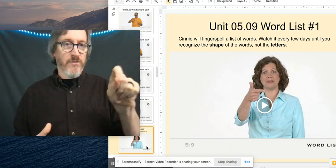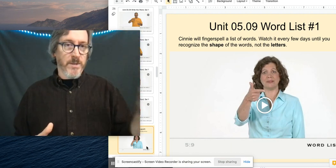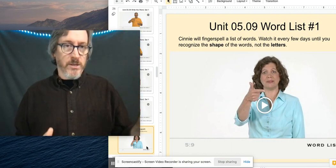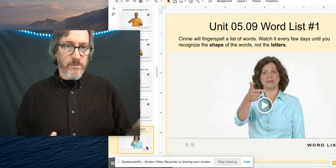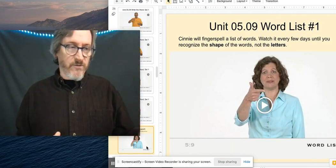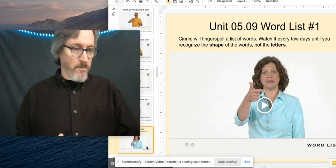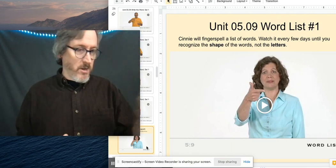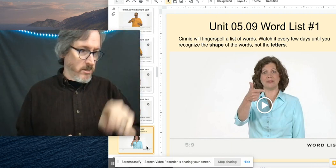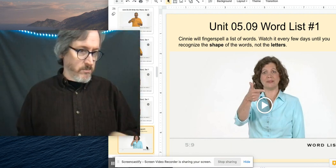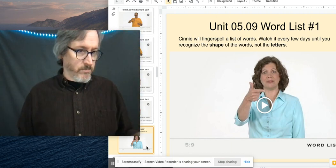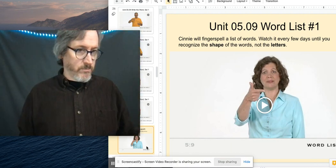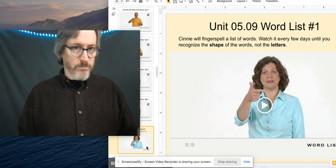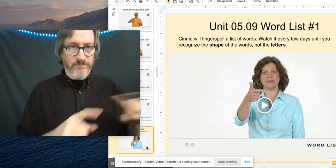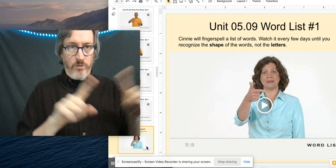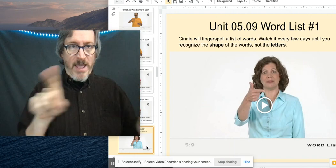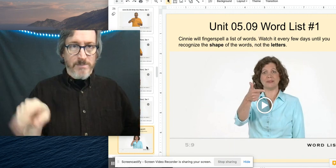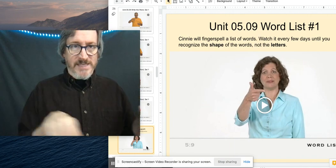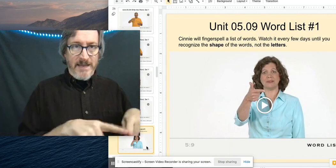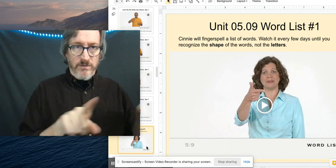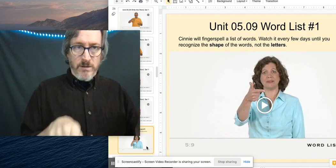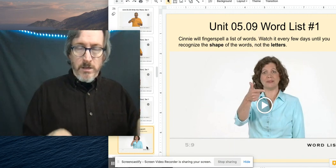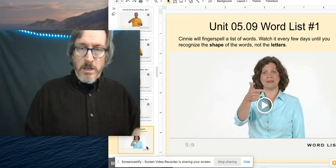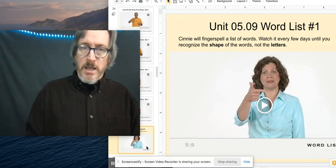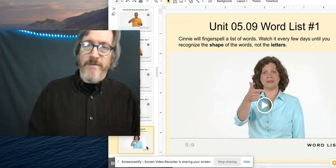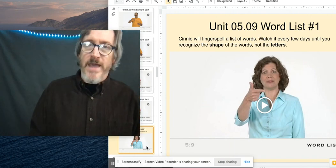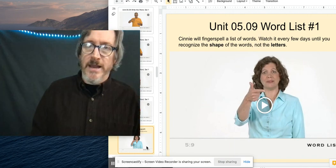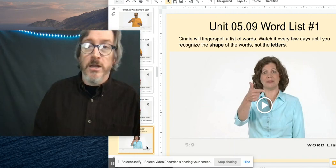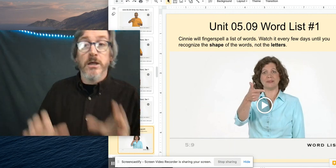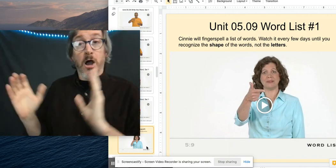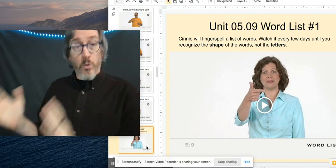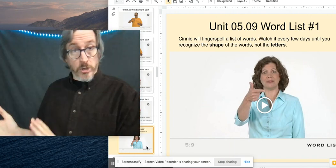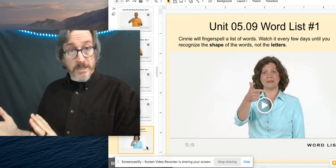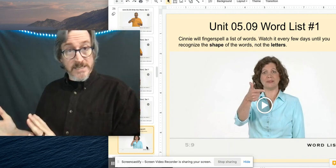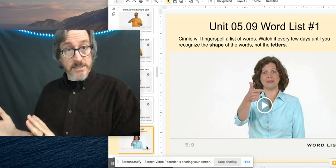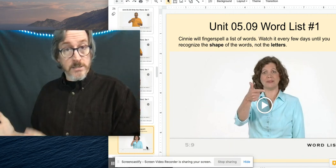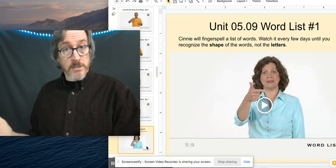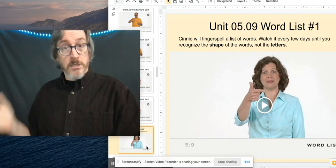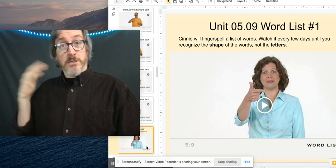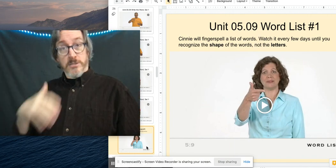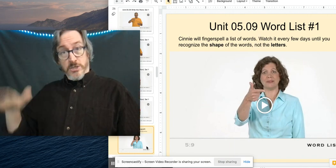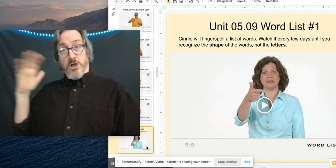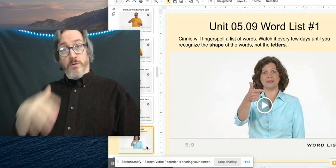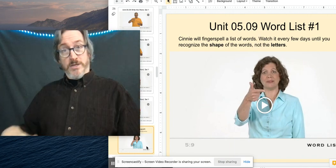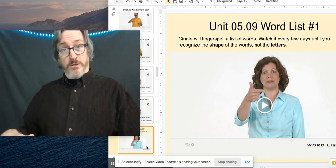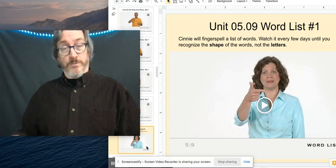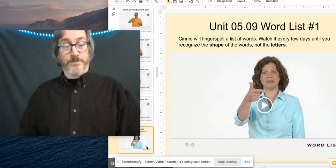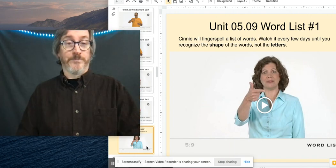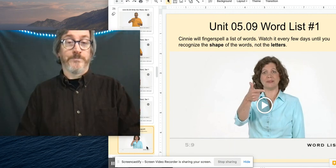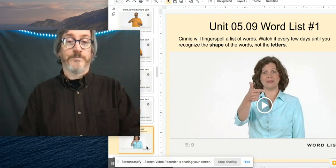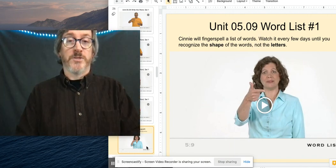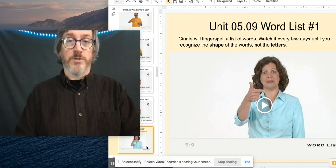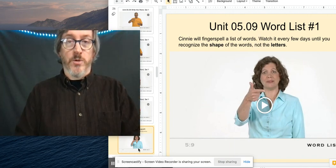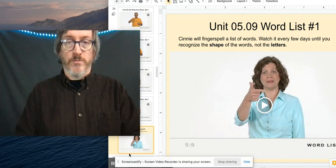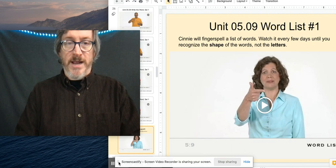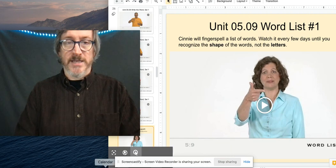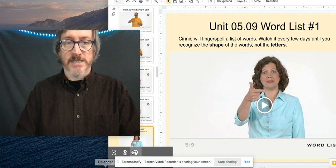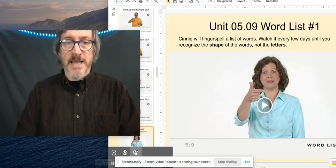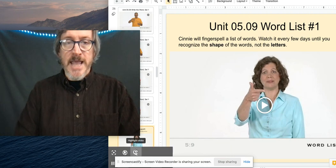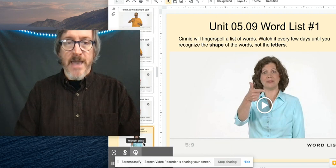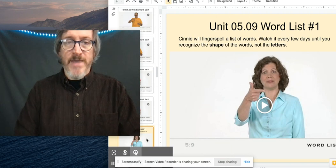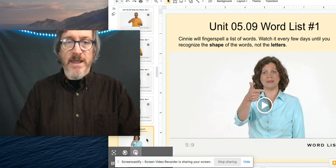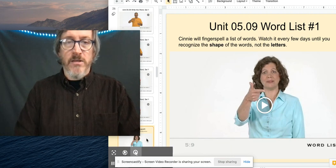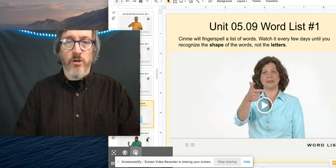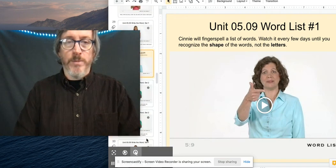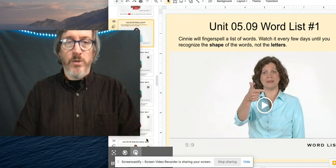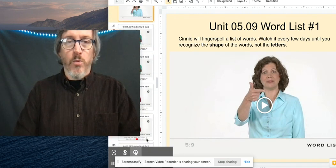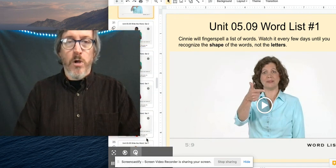pick from a vocab set, and then a word list to go and practice.